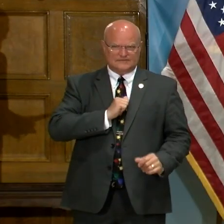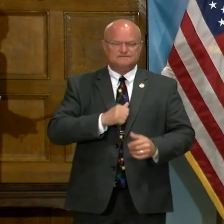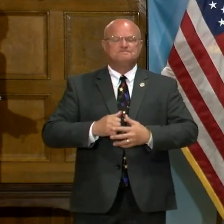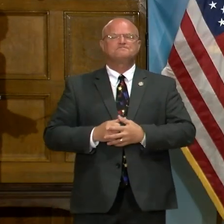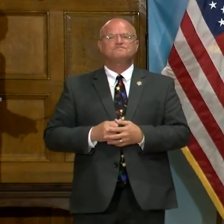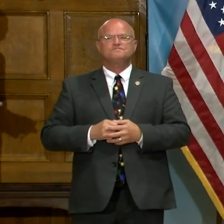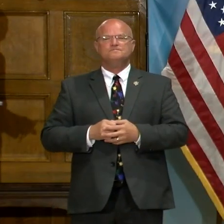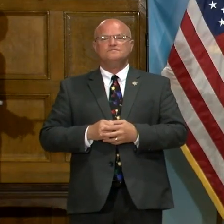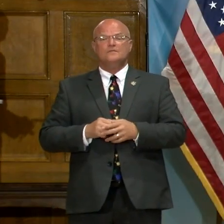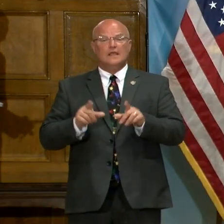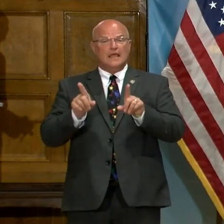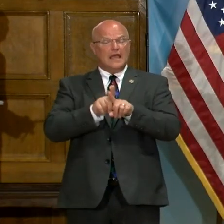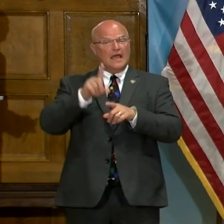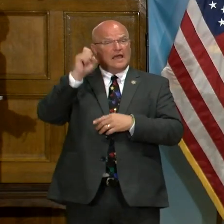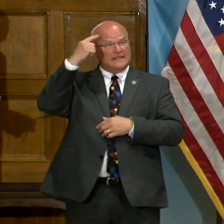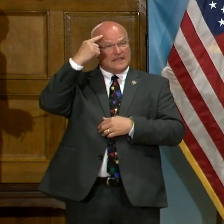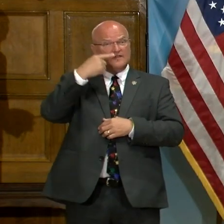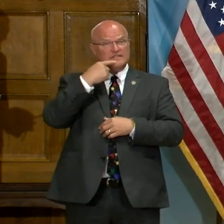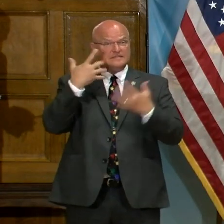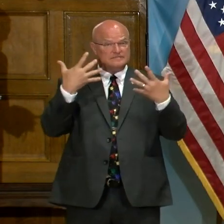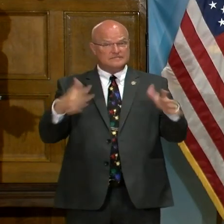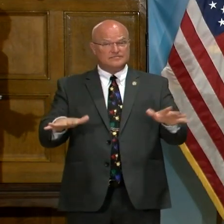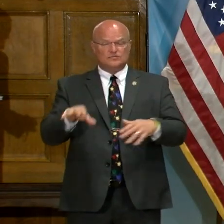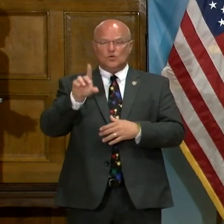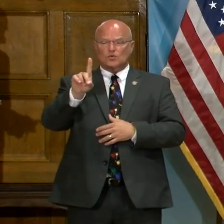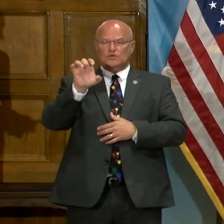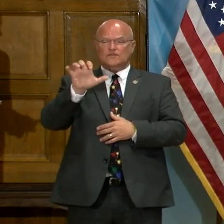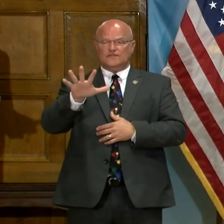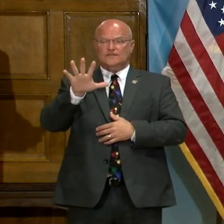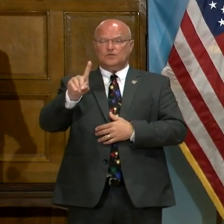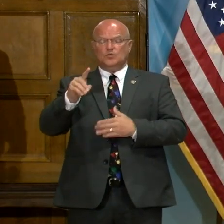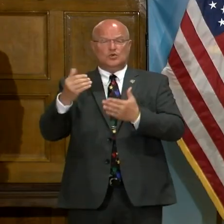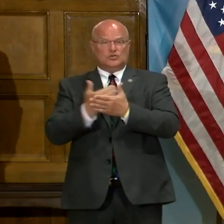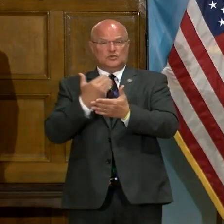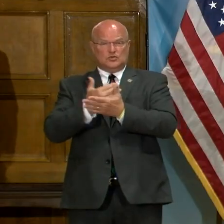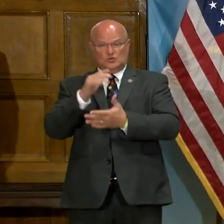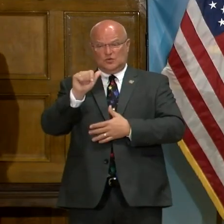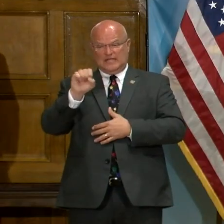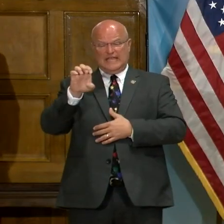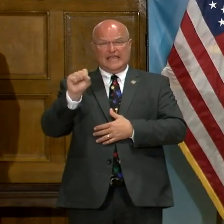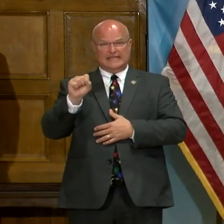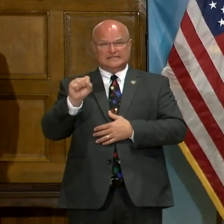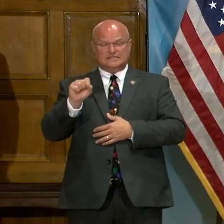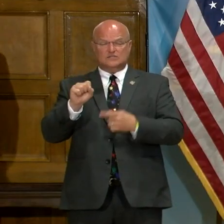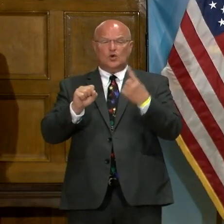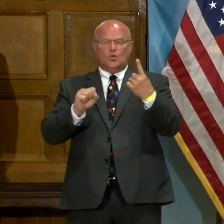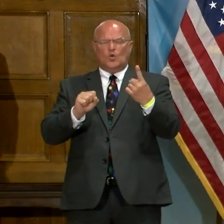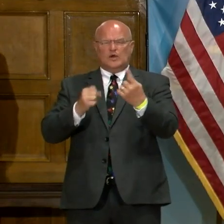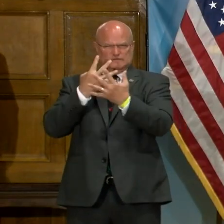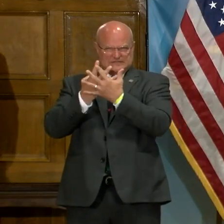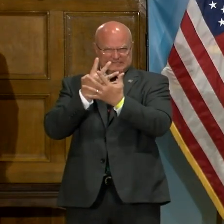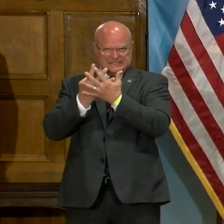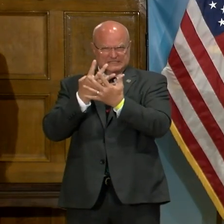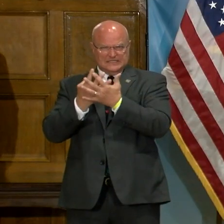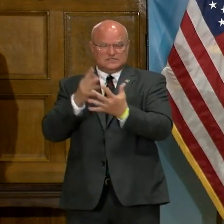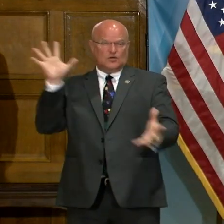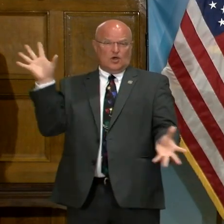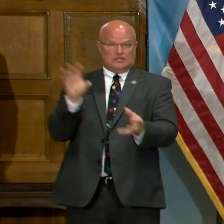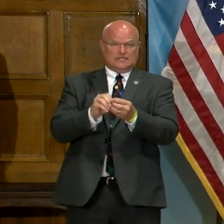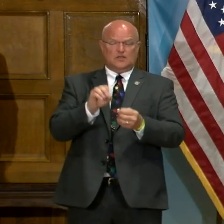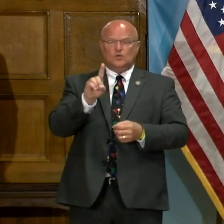comments. As the Governor mentioned, we've had 151 new cases since yesterday. One of those was in a correctional facility,